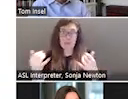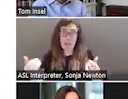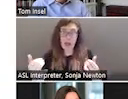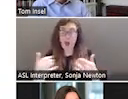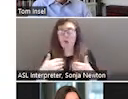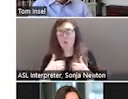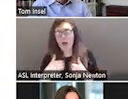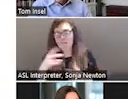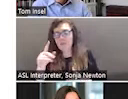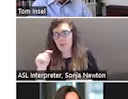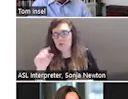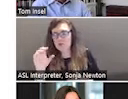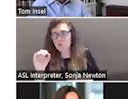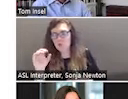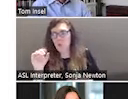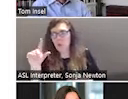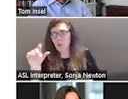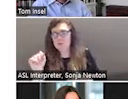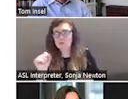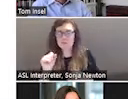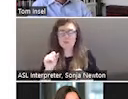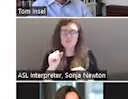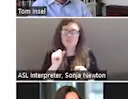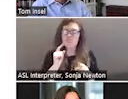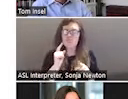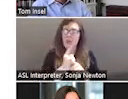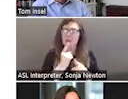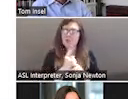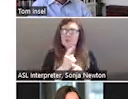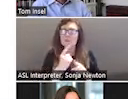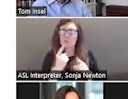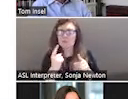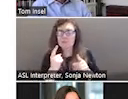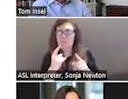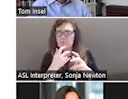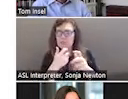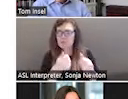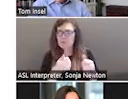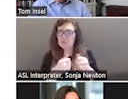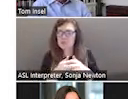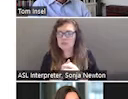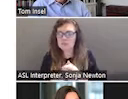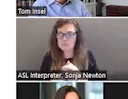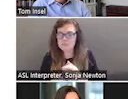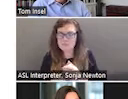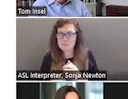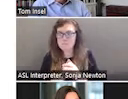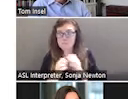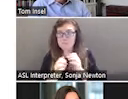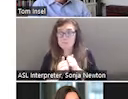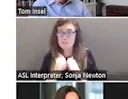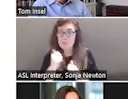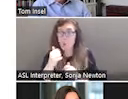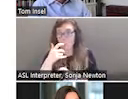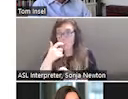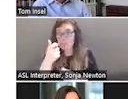with objective accuracy, reproducibility. Pretty interesting. I think, to me, the most interesting part of this in the next slide